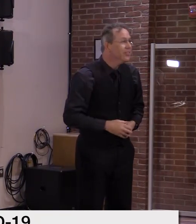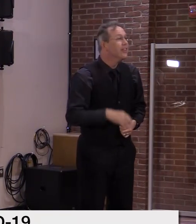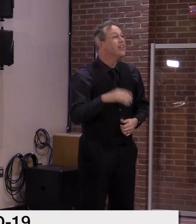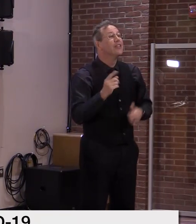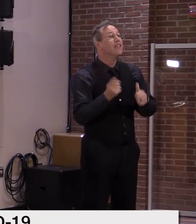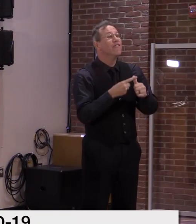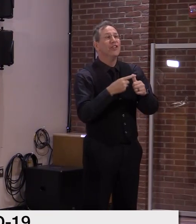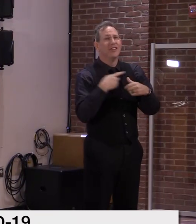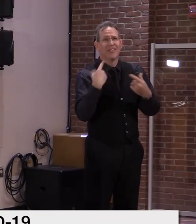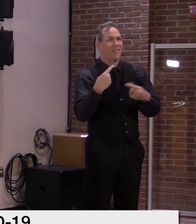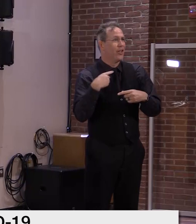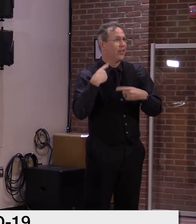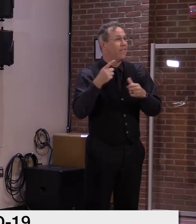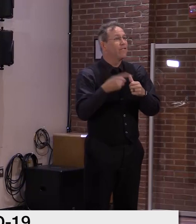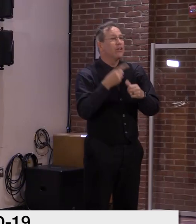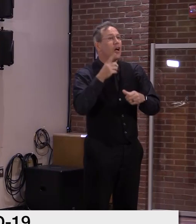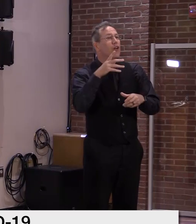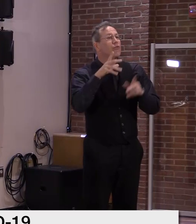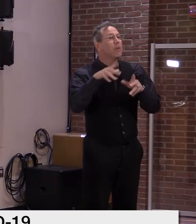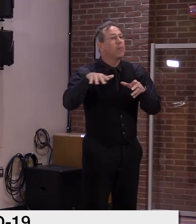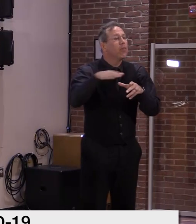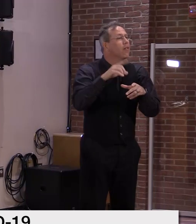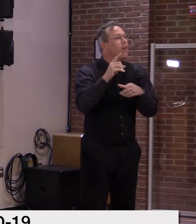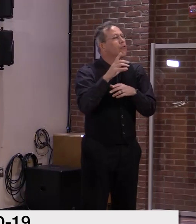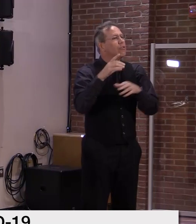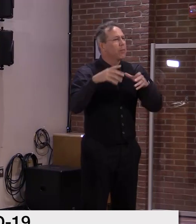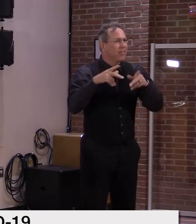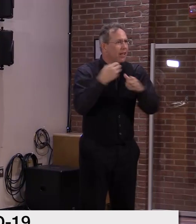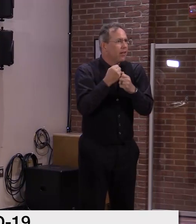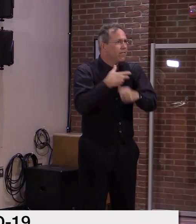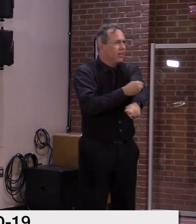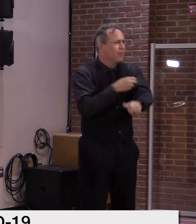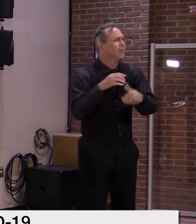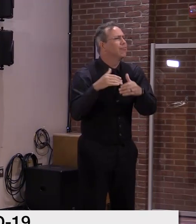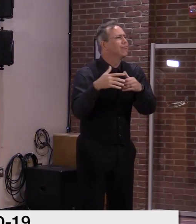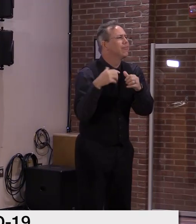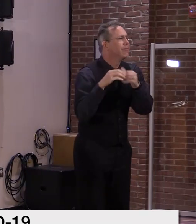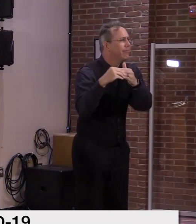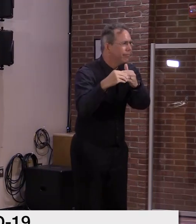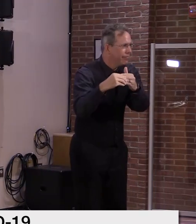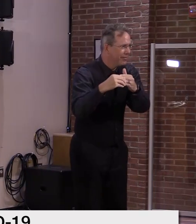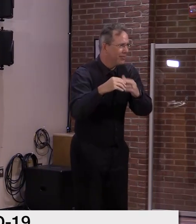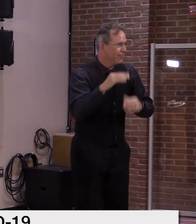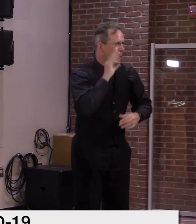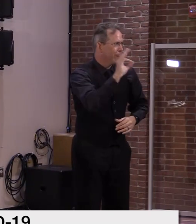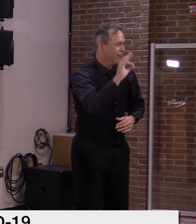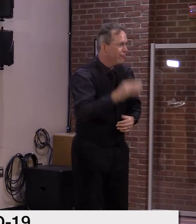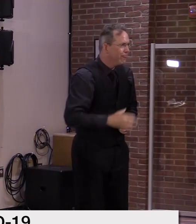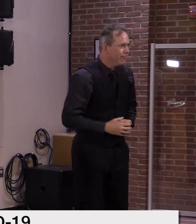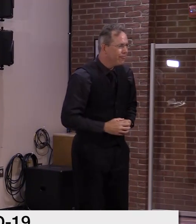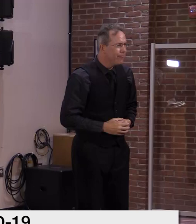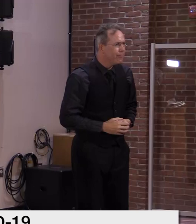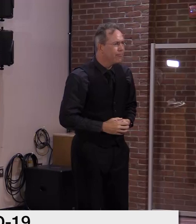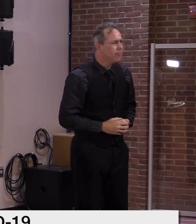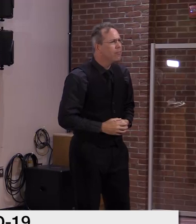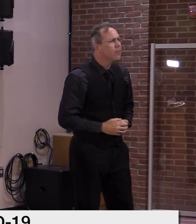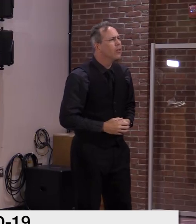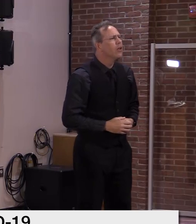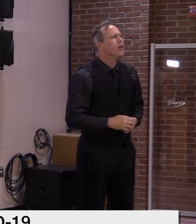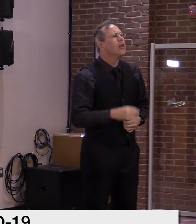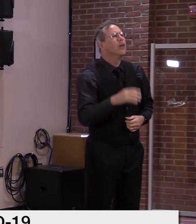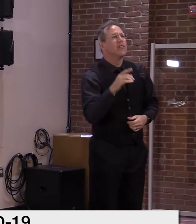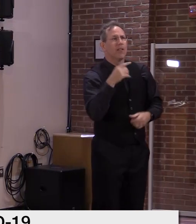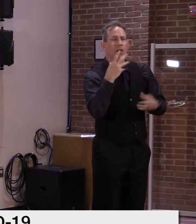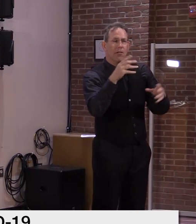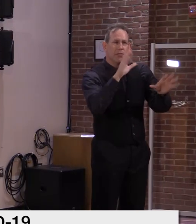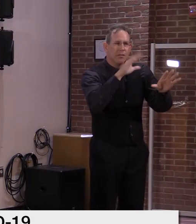vaccines administered per 100,000 people. As I mentioned before, we still have a lot of work